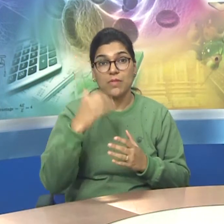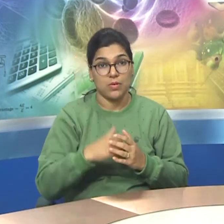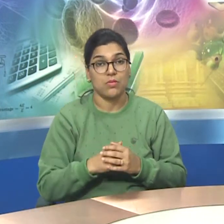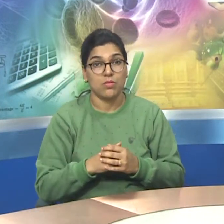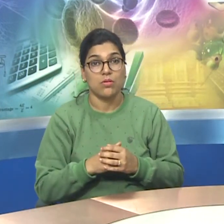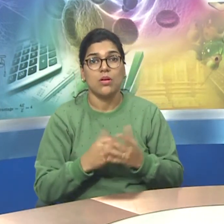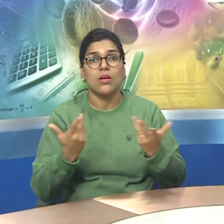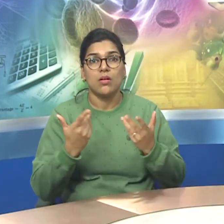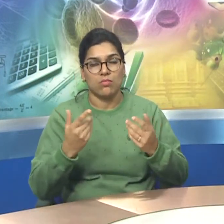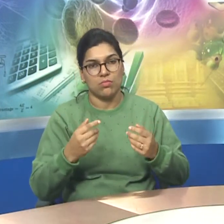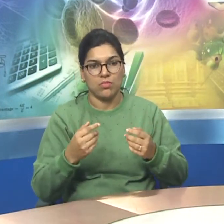Fifth word is